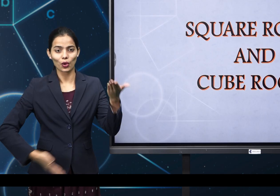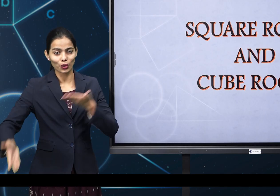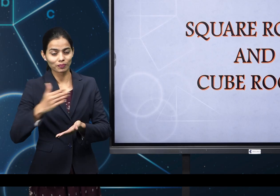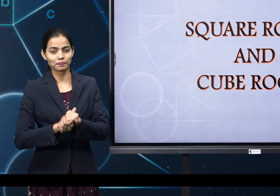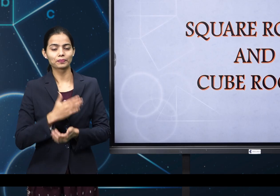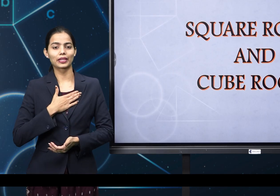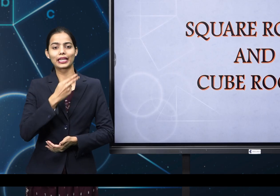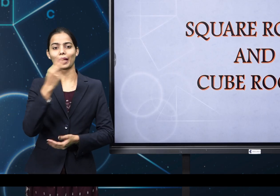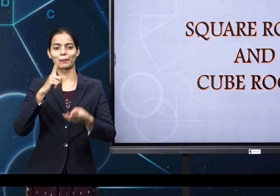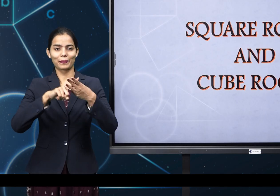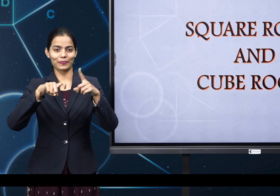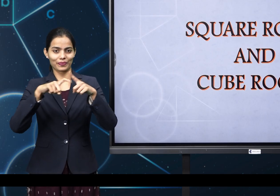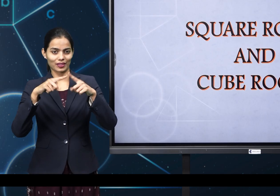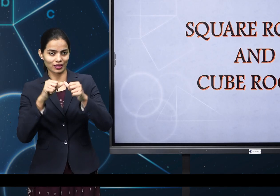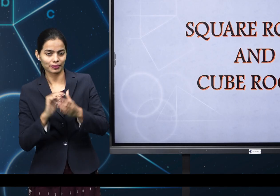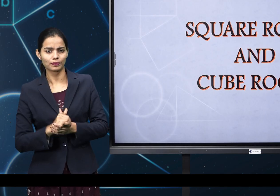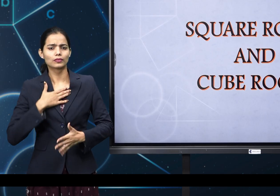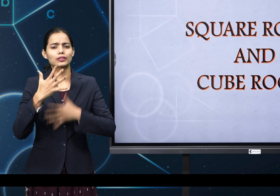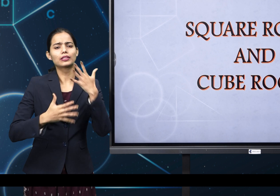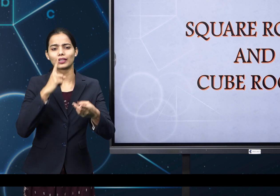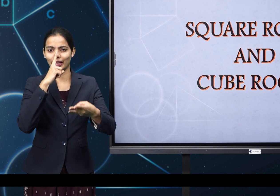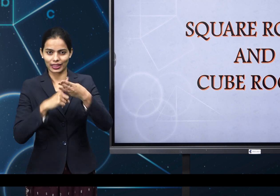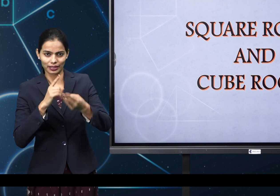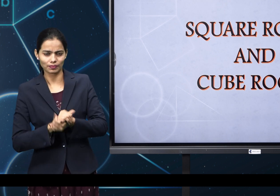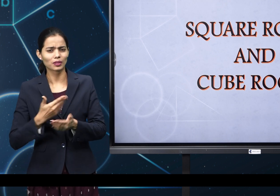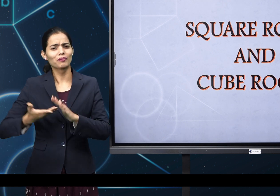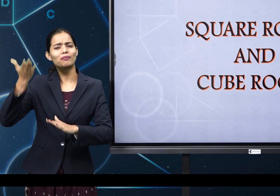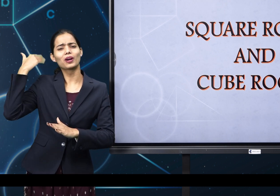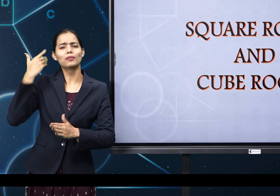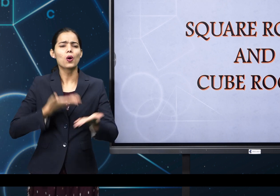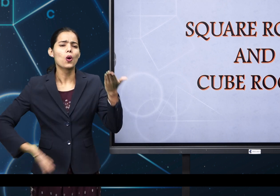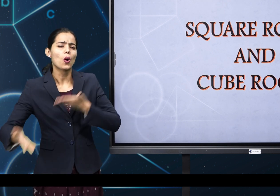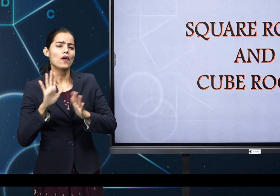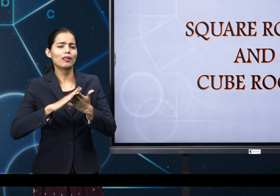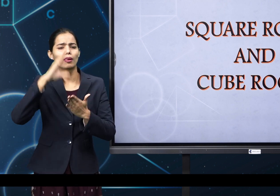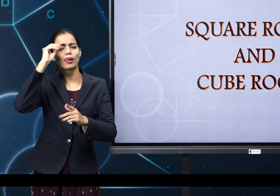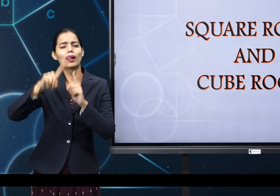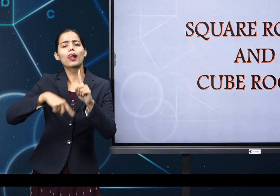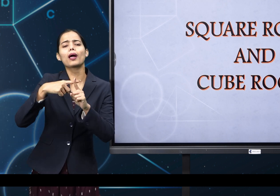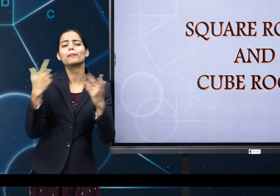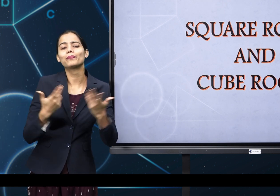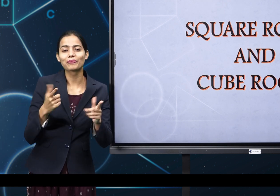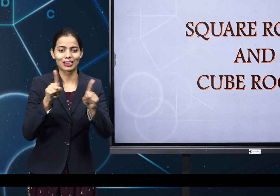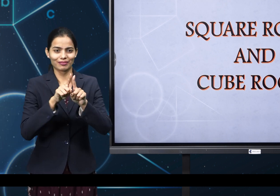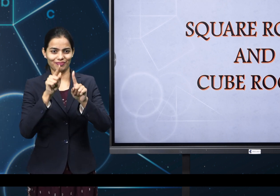Hello children, I am Ekta. Previously, we have learnt about square and square roots.